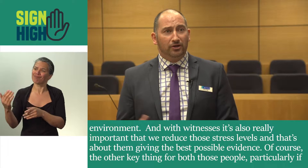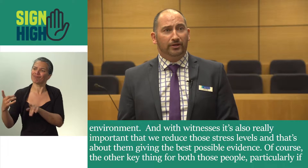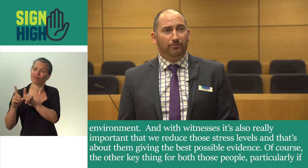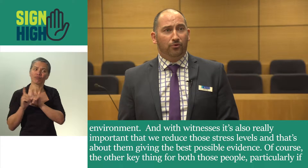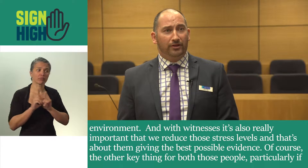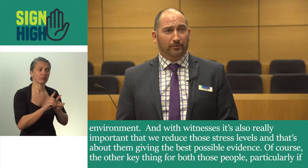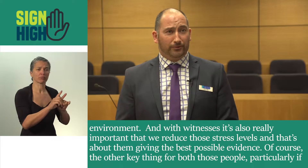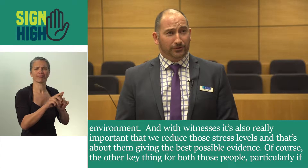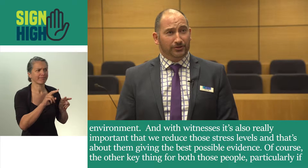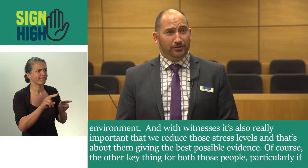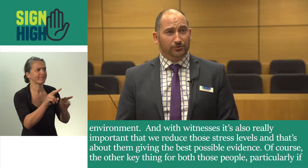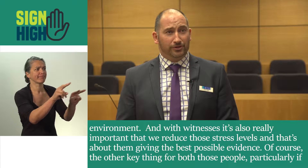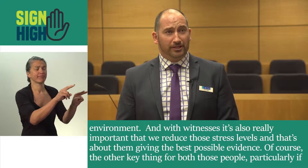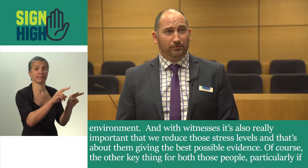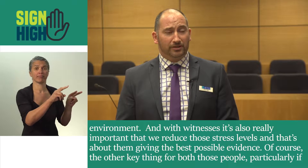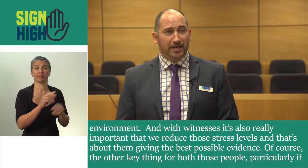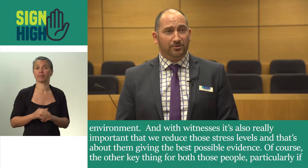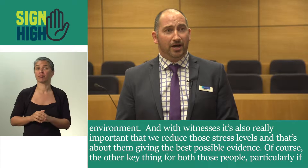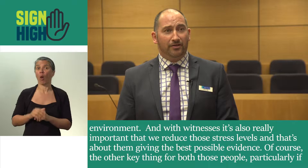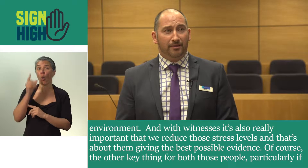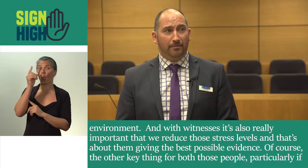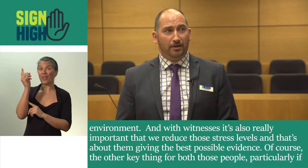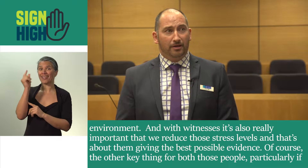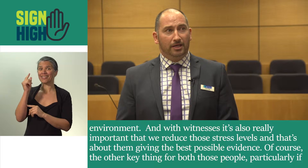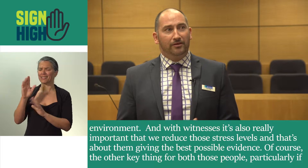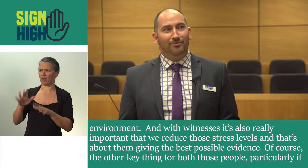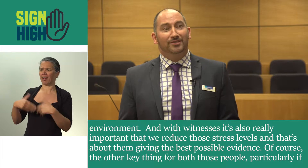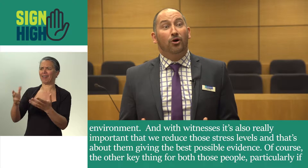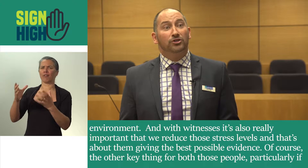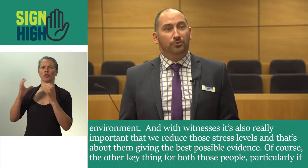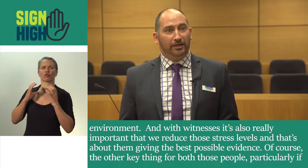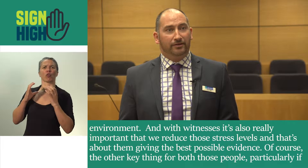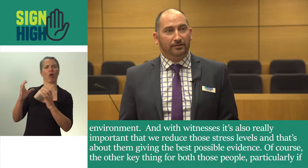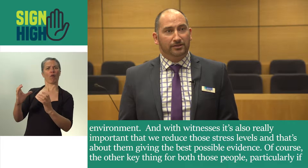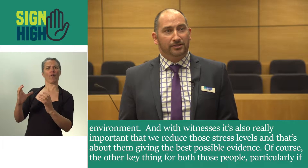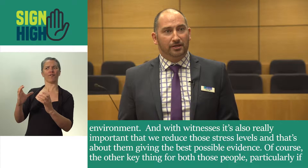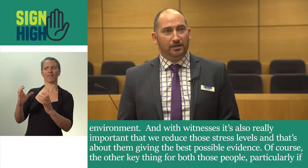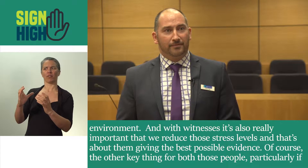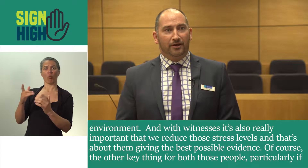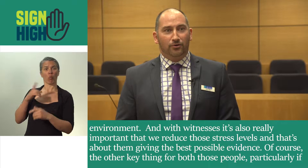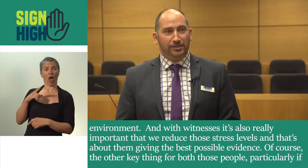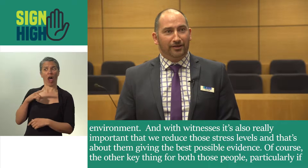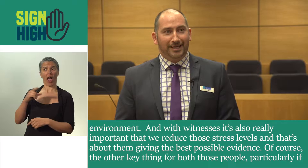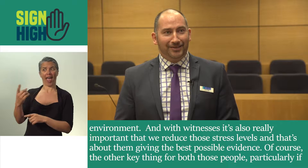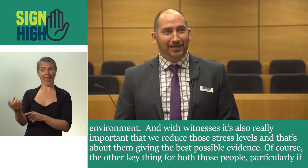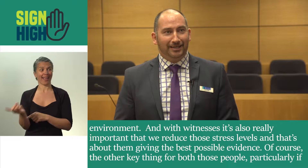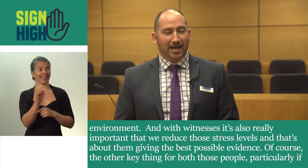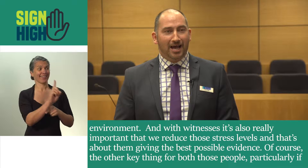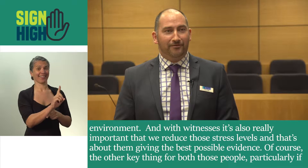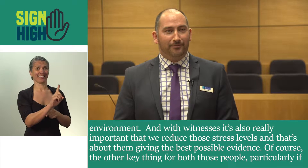really important that we reduce those stress levels, and that's about them giving the best possible evidence. Of course, the other key thing for